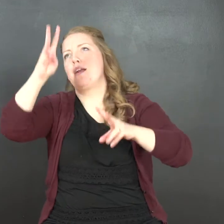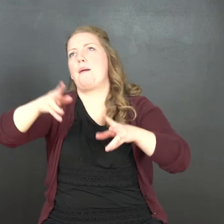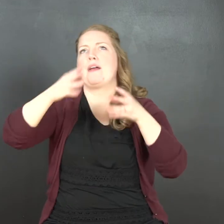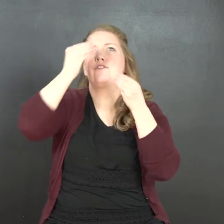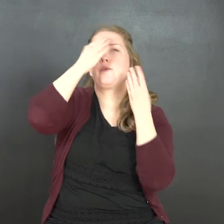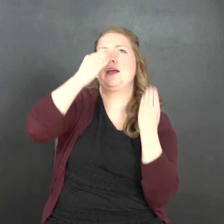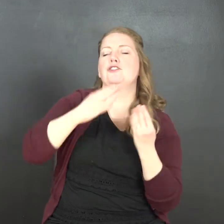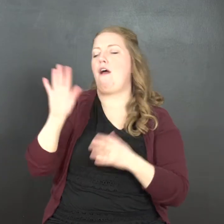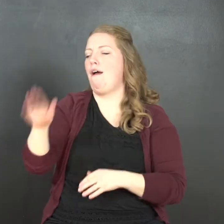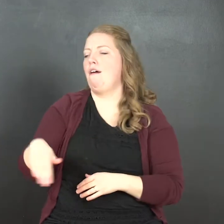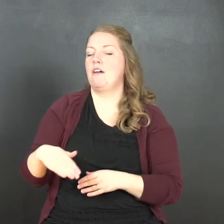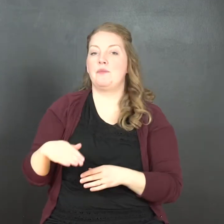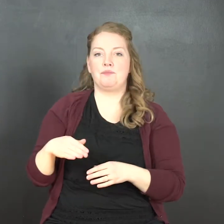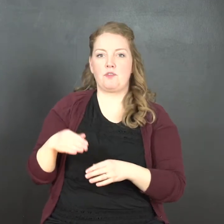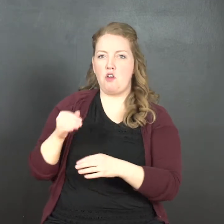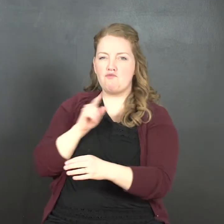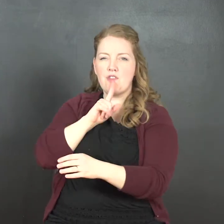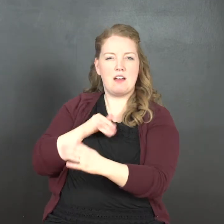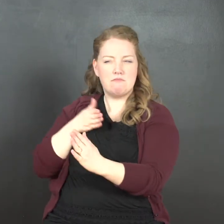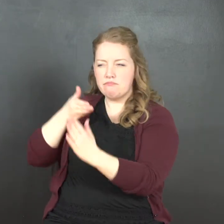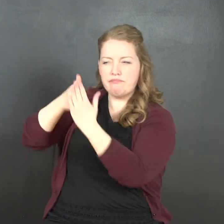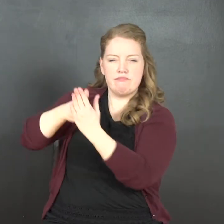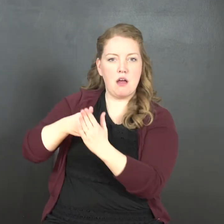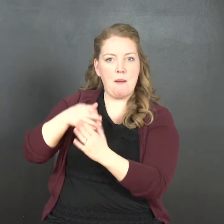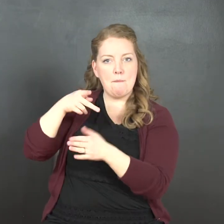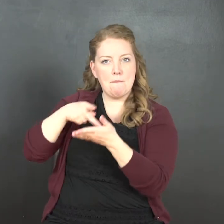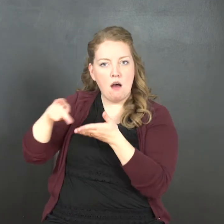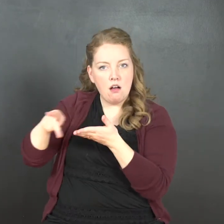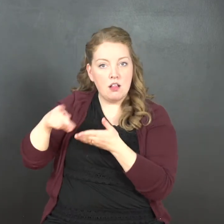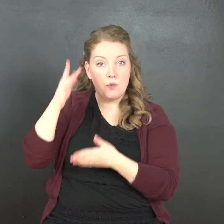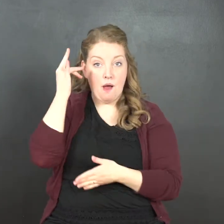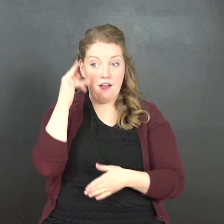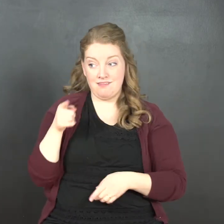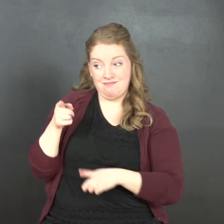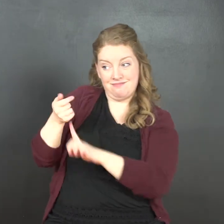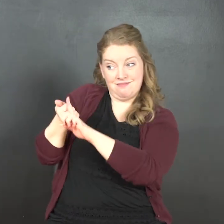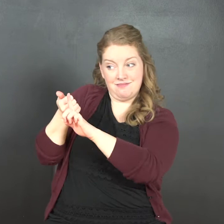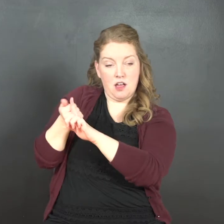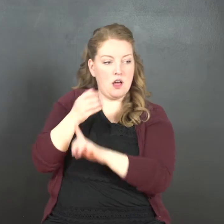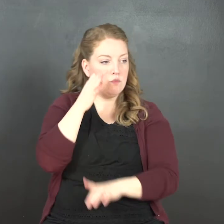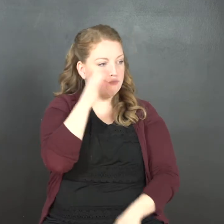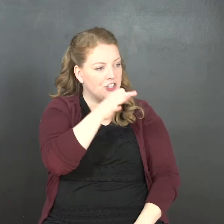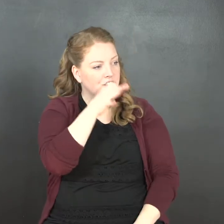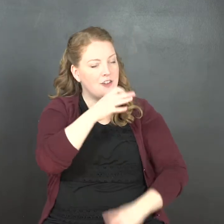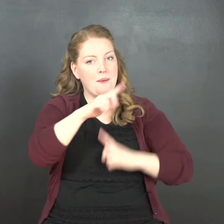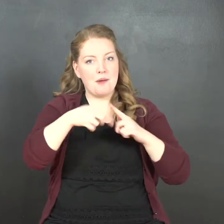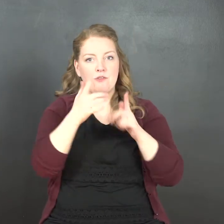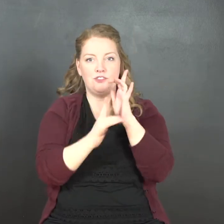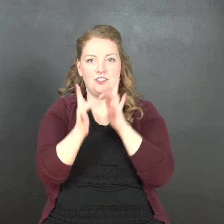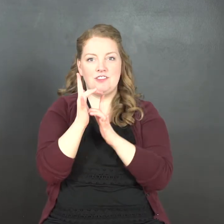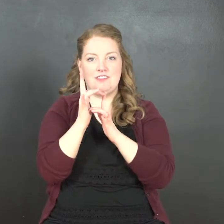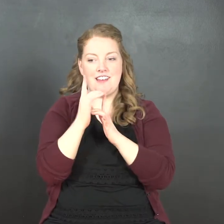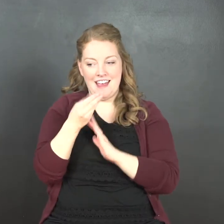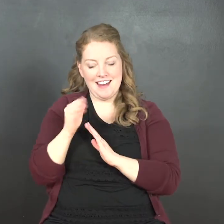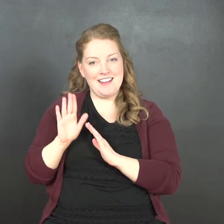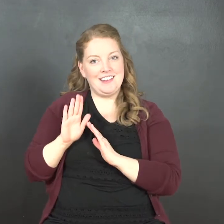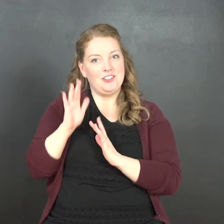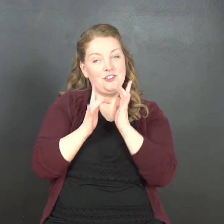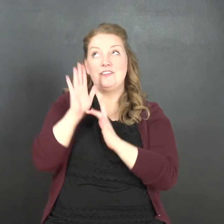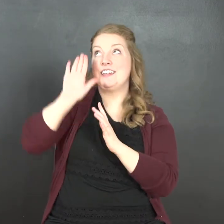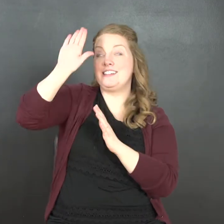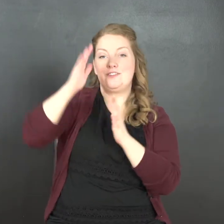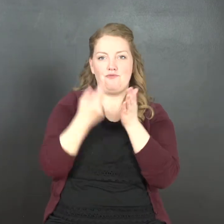they literally threw everything that they could at him for this reason, because Paul was preaching to them about Jesus and